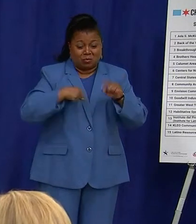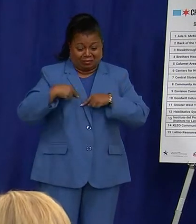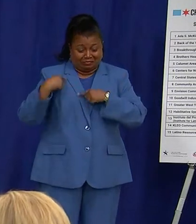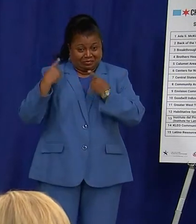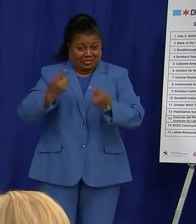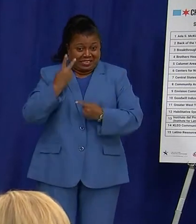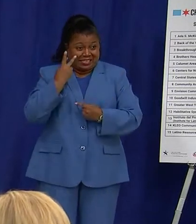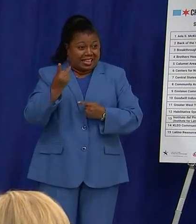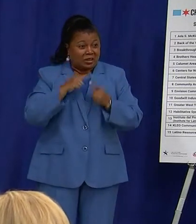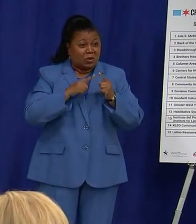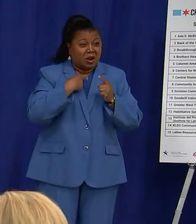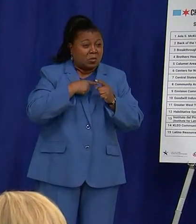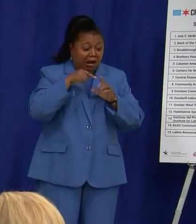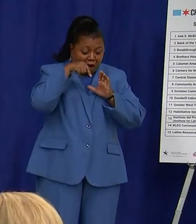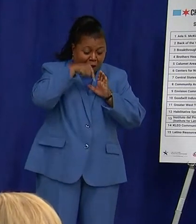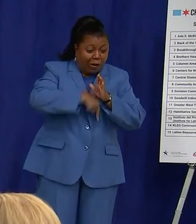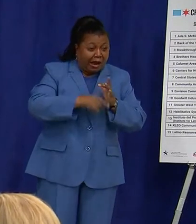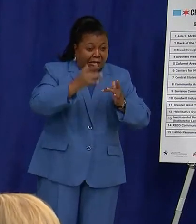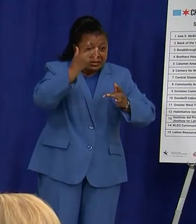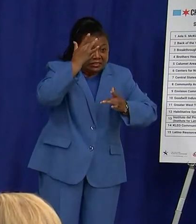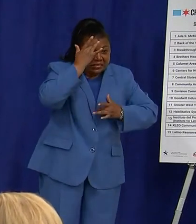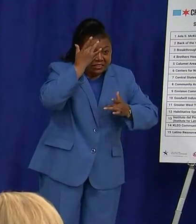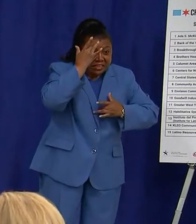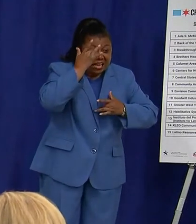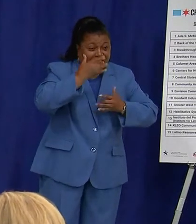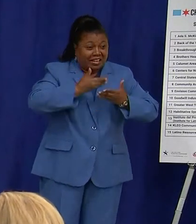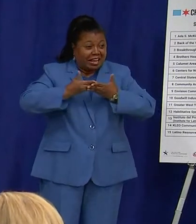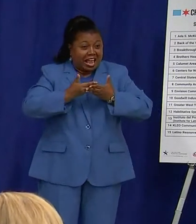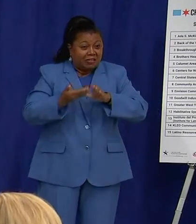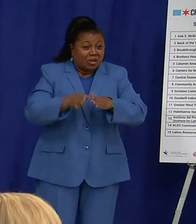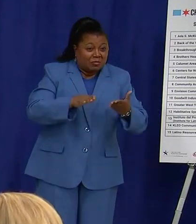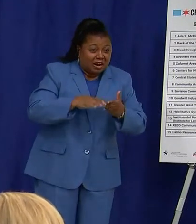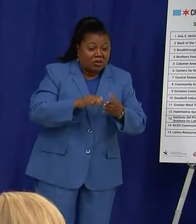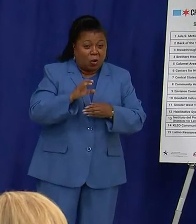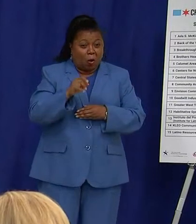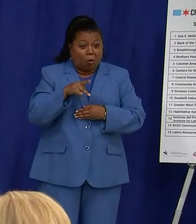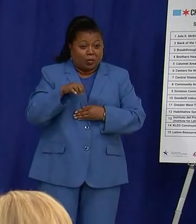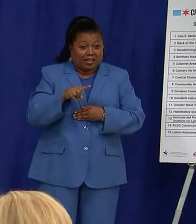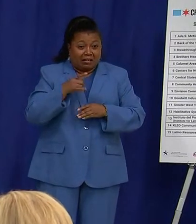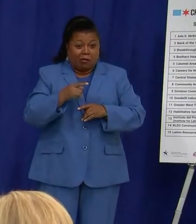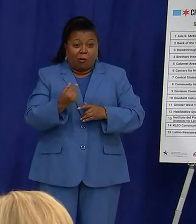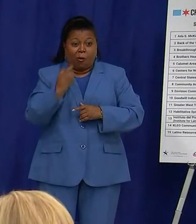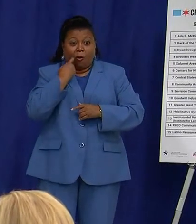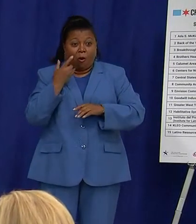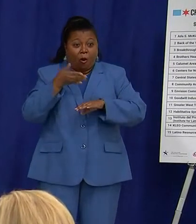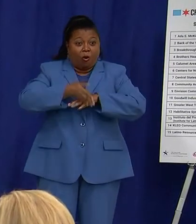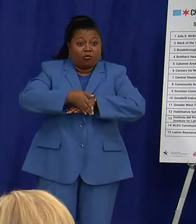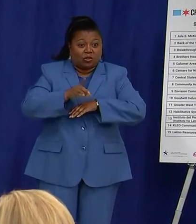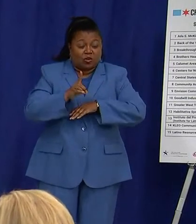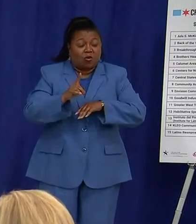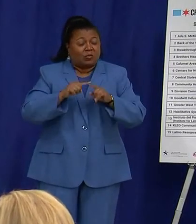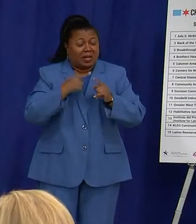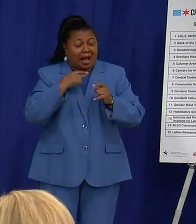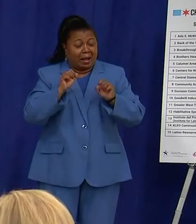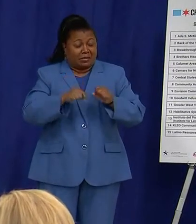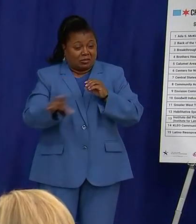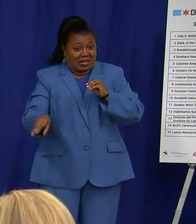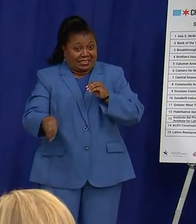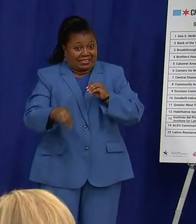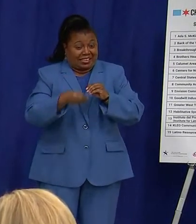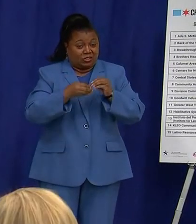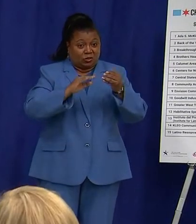we've seen where we look at chronic diseases or infant mortality or opioid overdoses. The ability to have